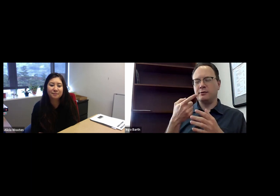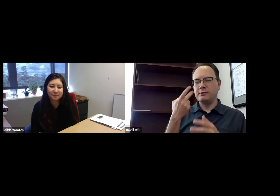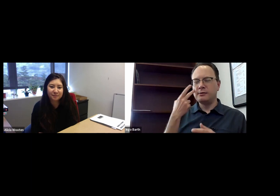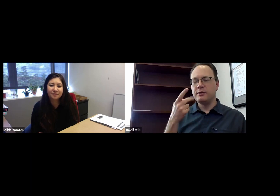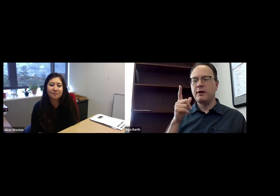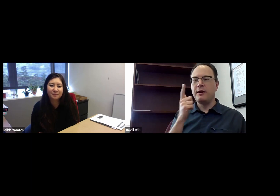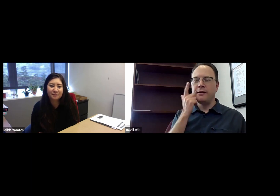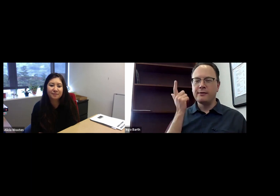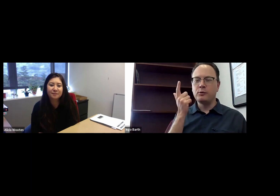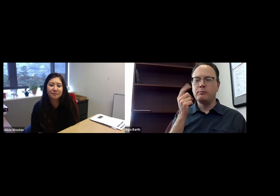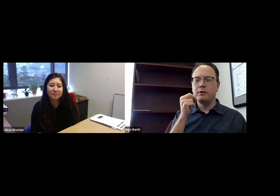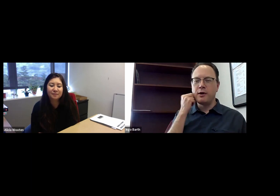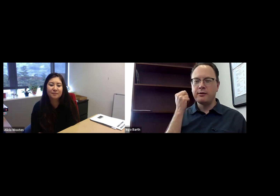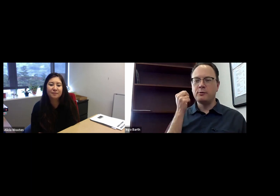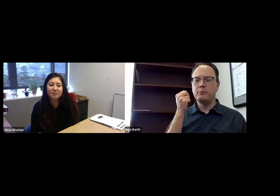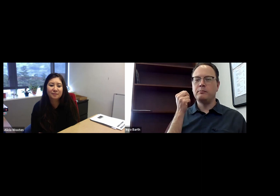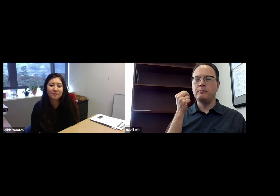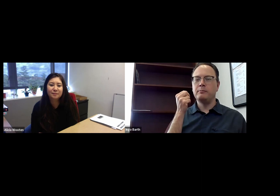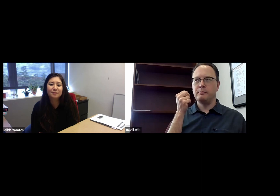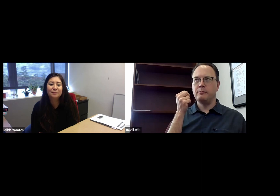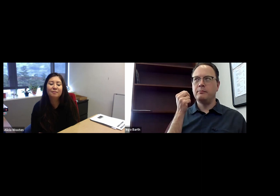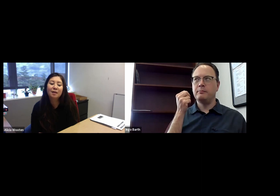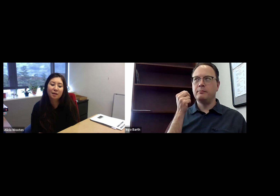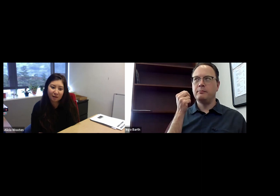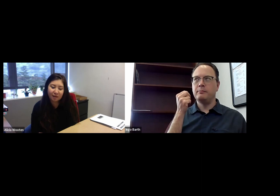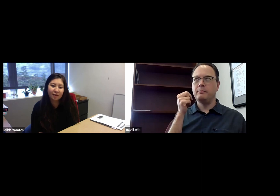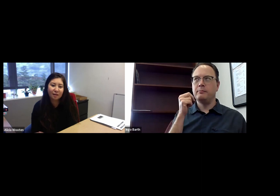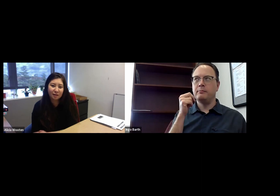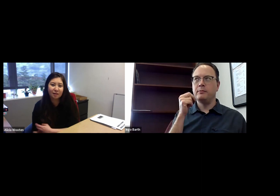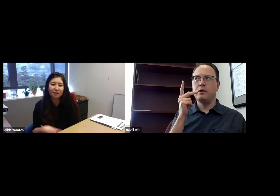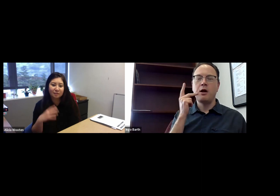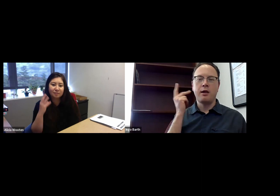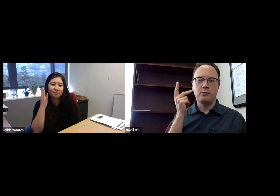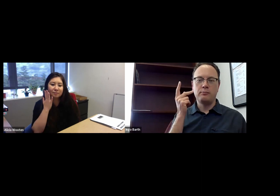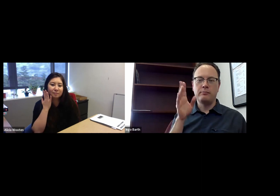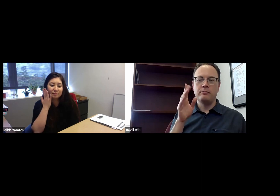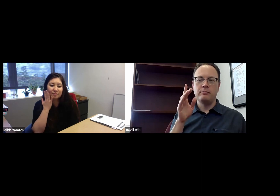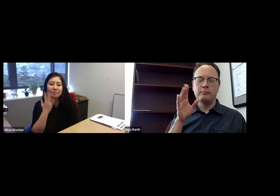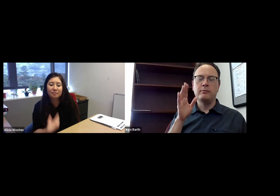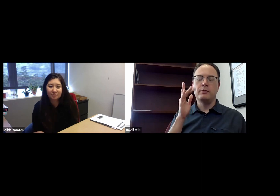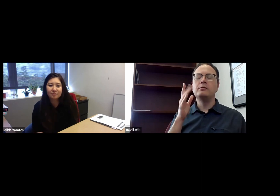Alkalis has a sign already for that, and lithium, I think.